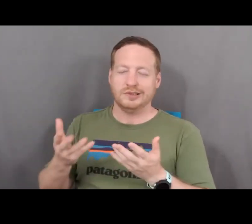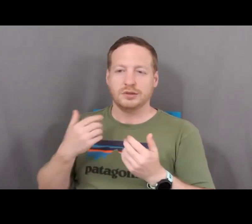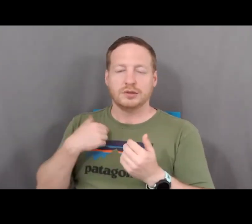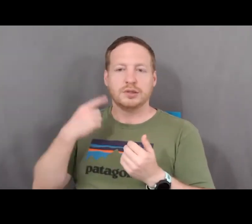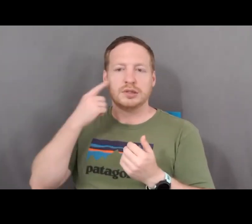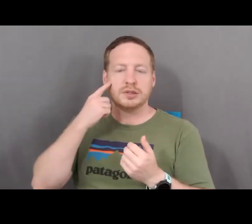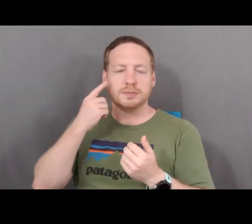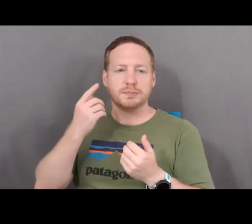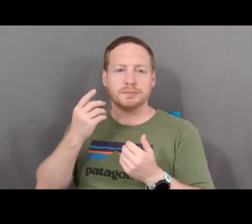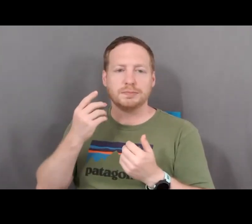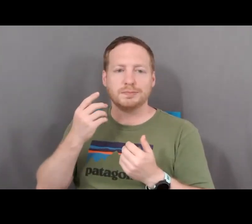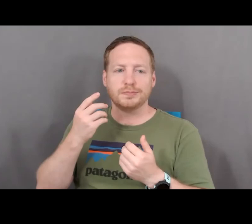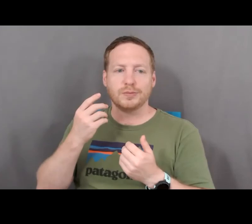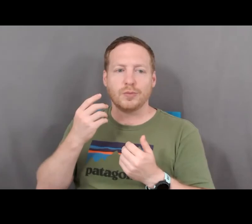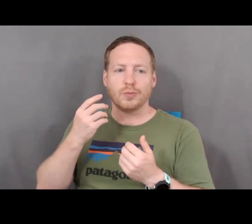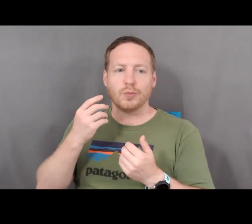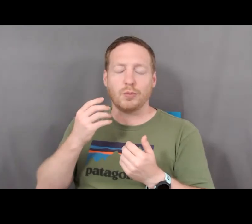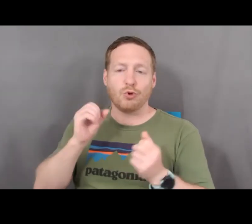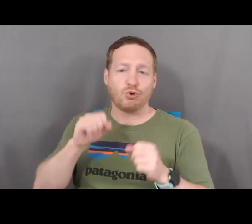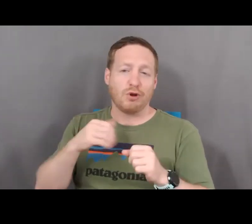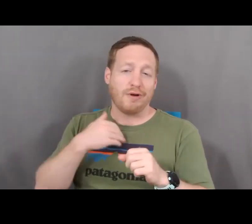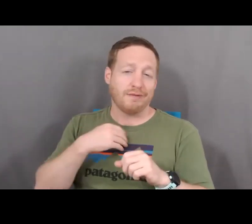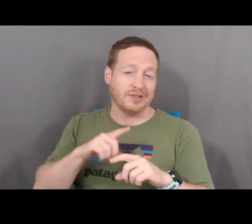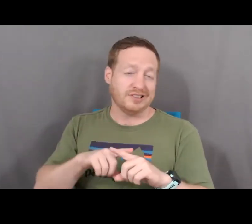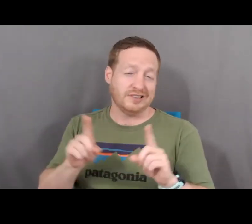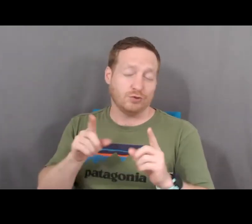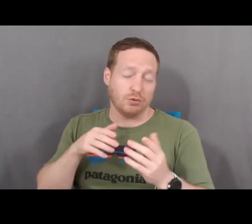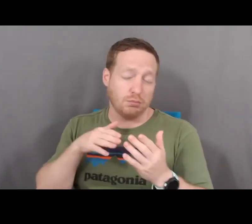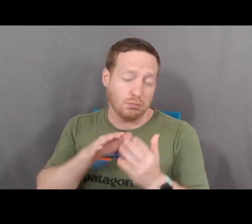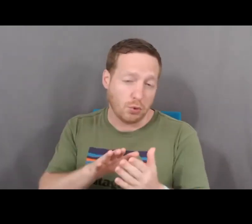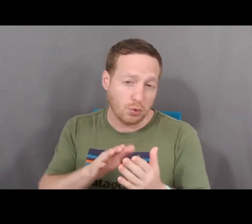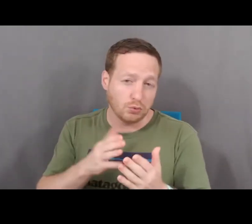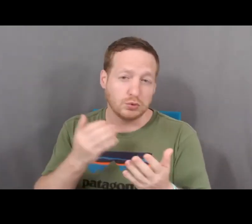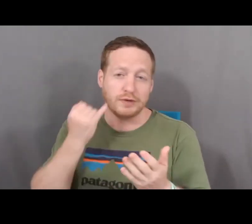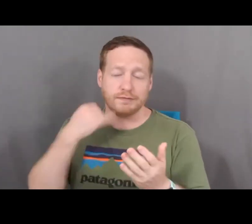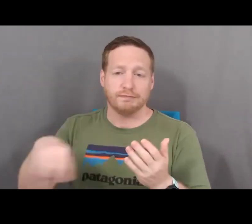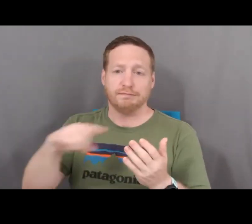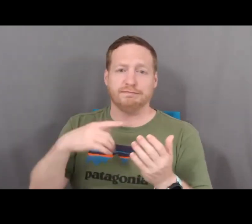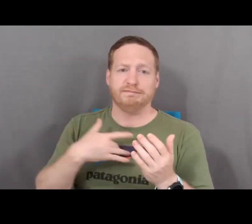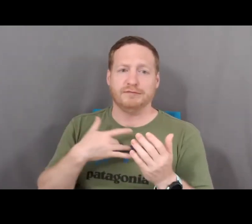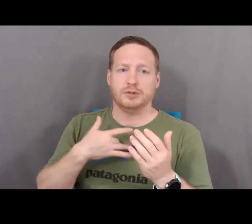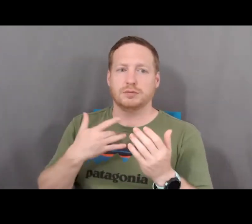sometimes we have somebody in mind, but nobody's nominated them. And I'm wondering if because of that,